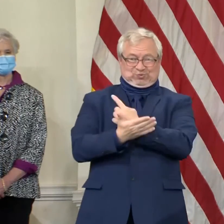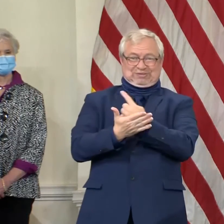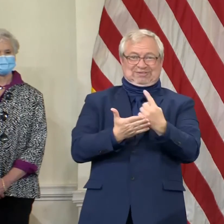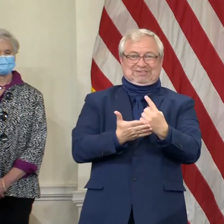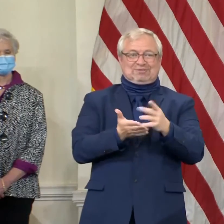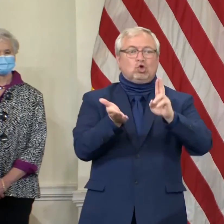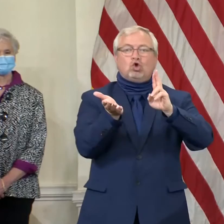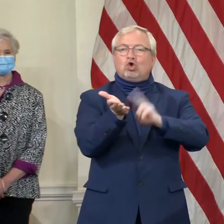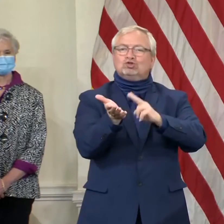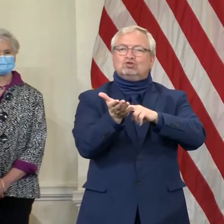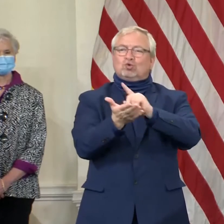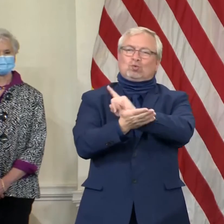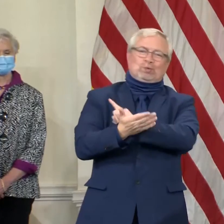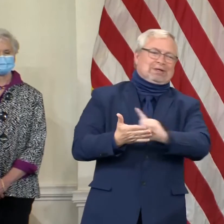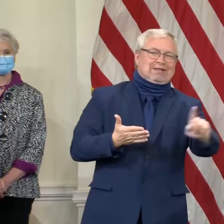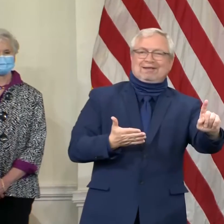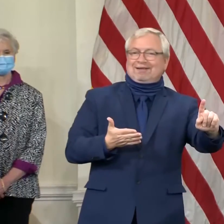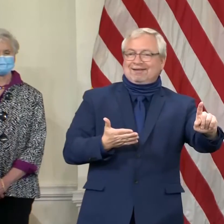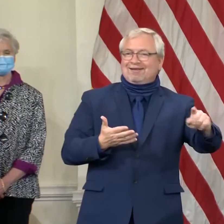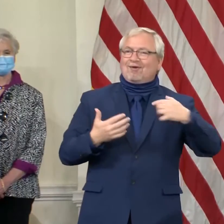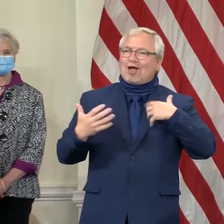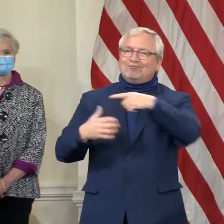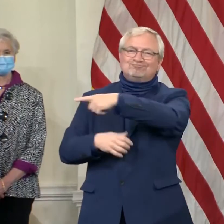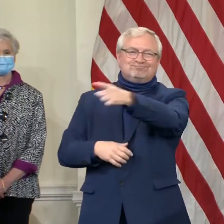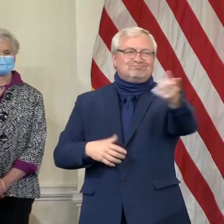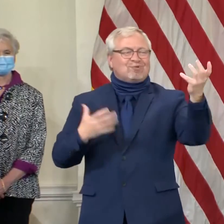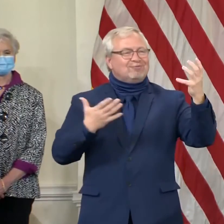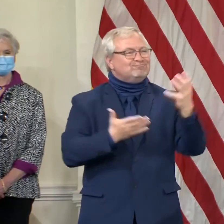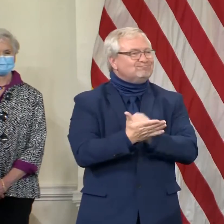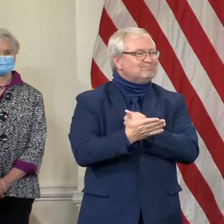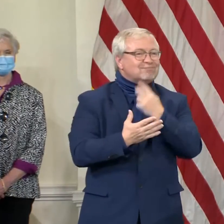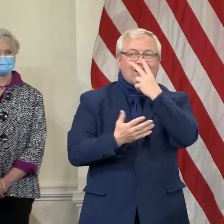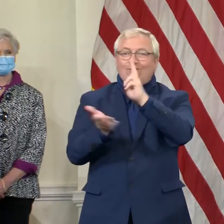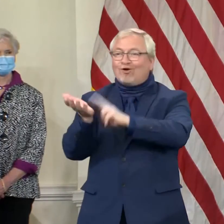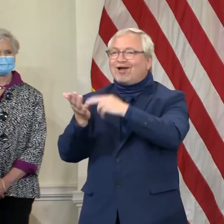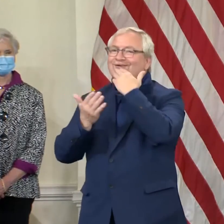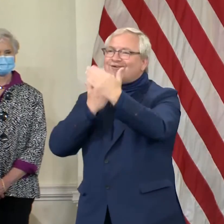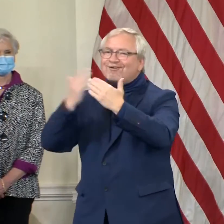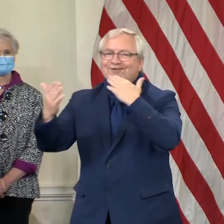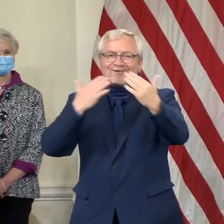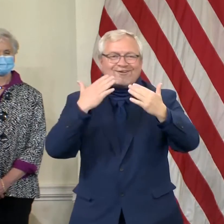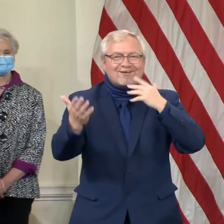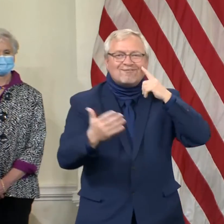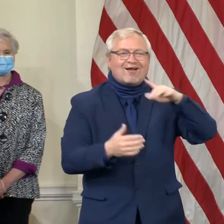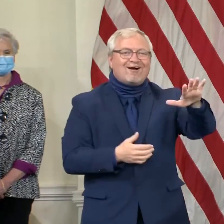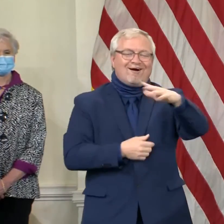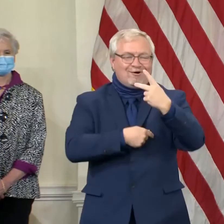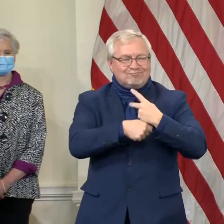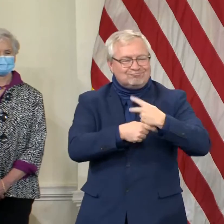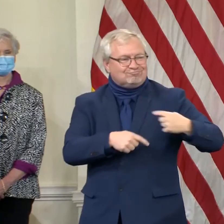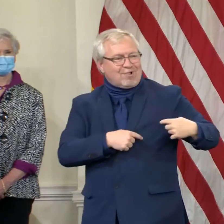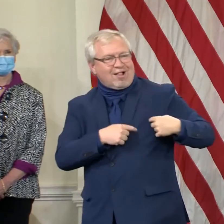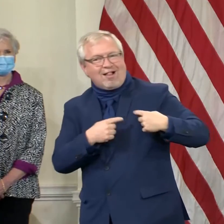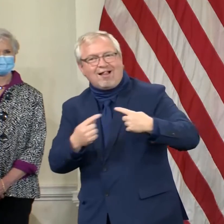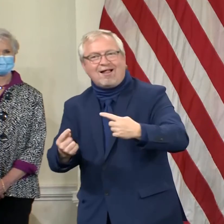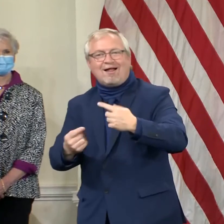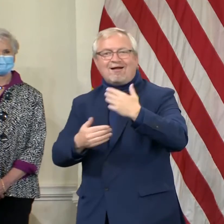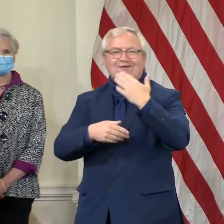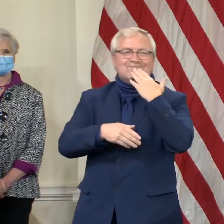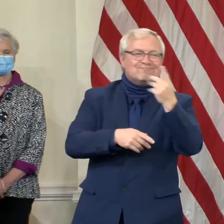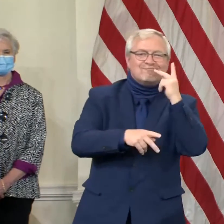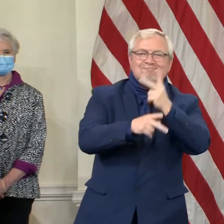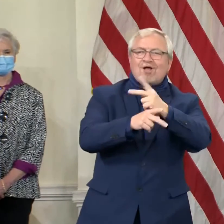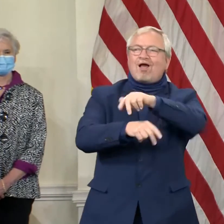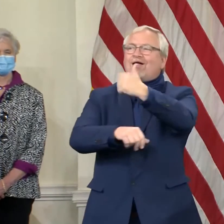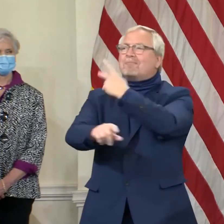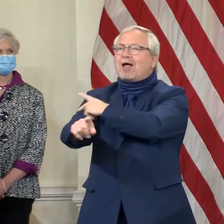healthcare system in our state. Thank you for being there for us. Thank you for being there for our patients.